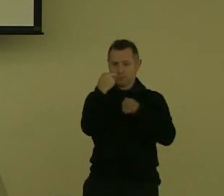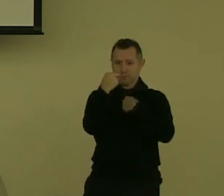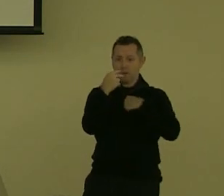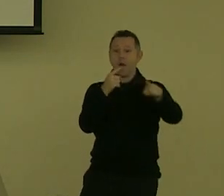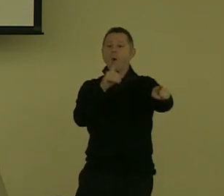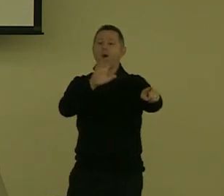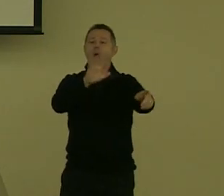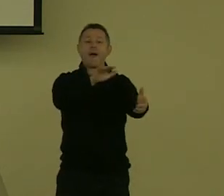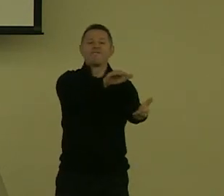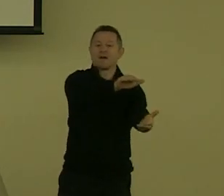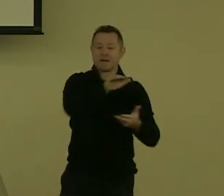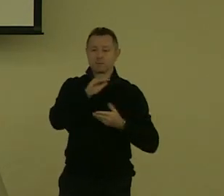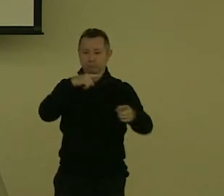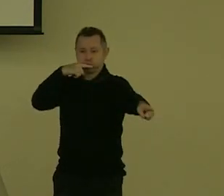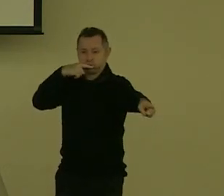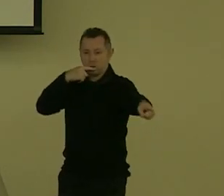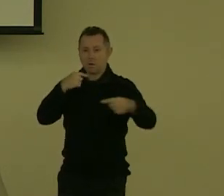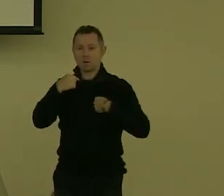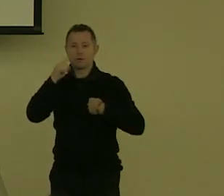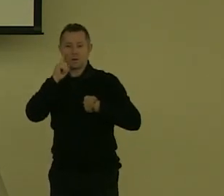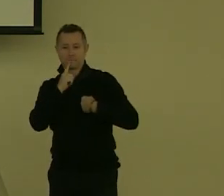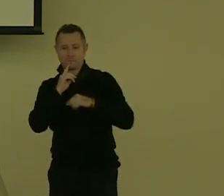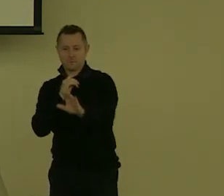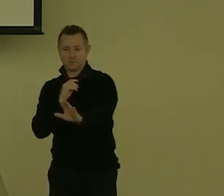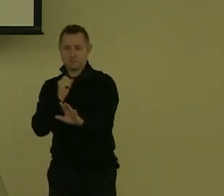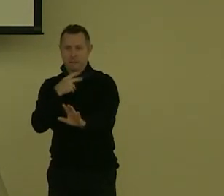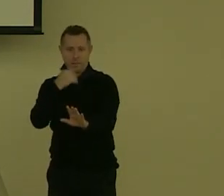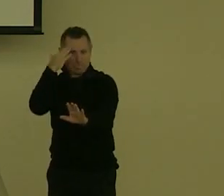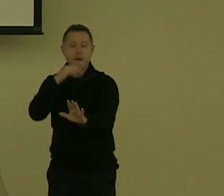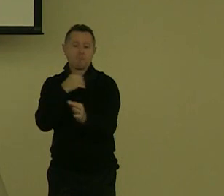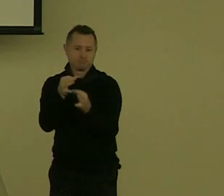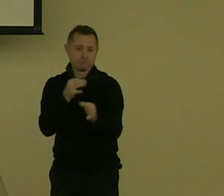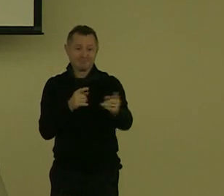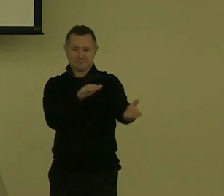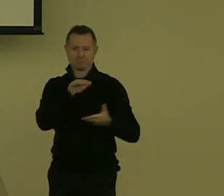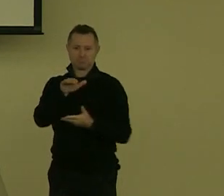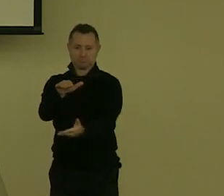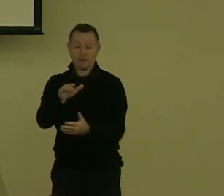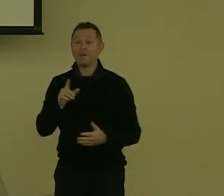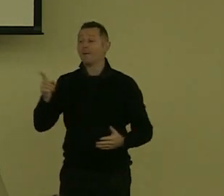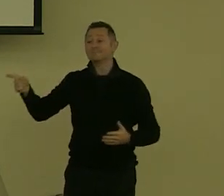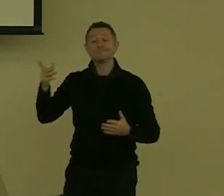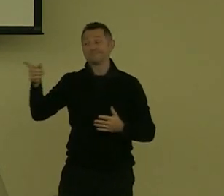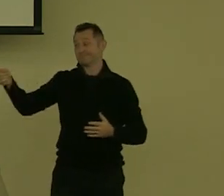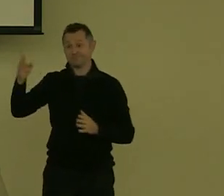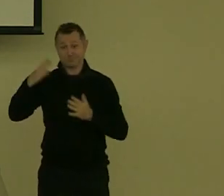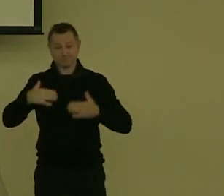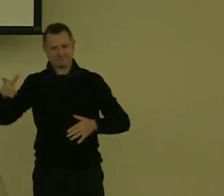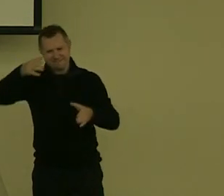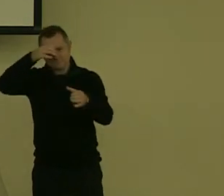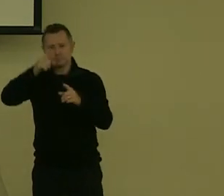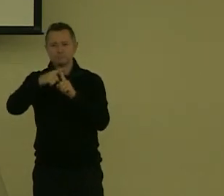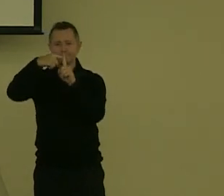we have Muslim Superhero Comics, Islam and Representation coming out with my co-editor, Martin